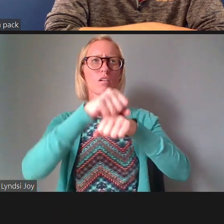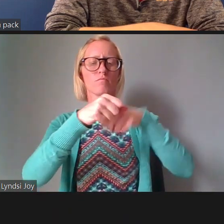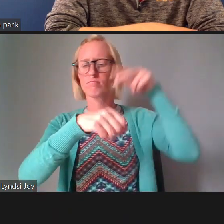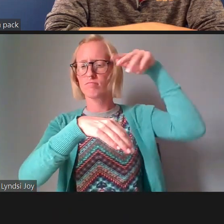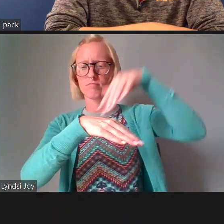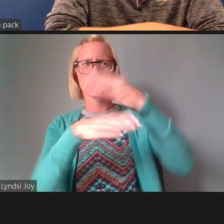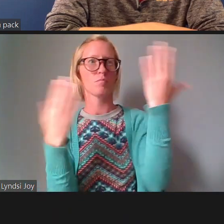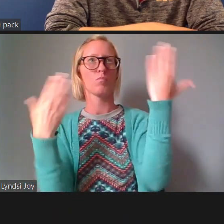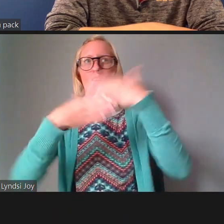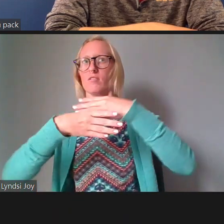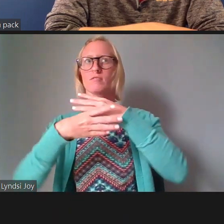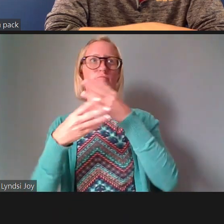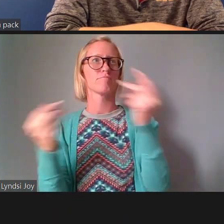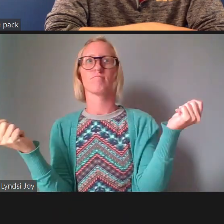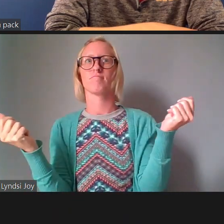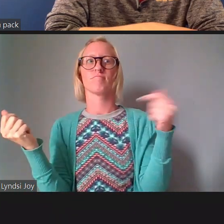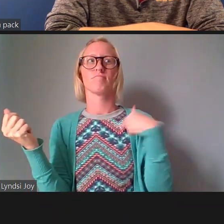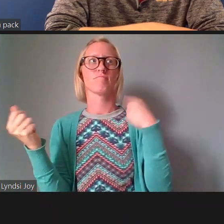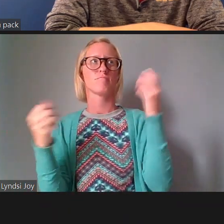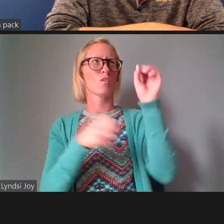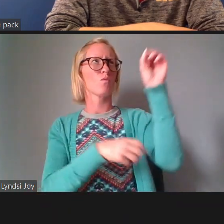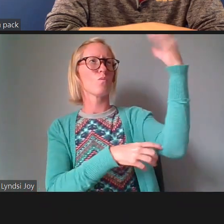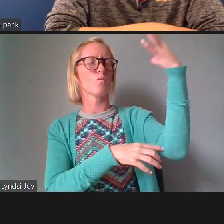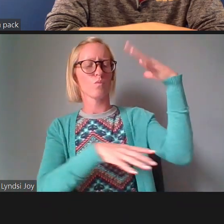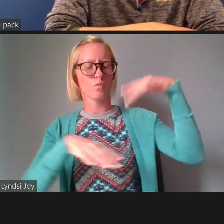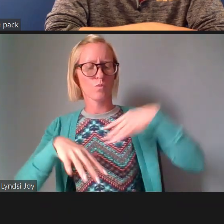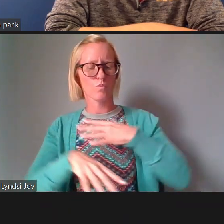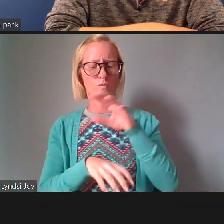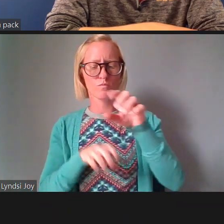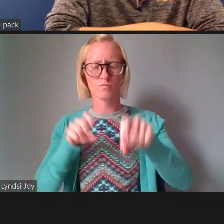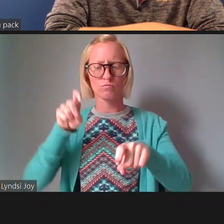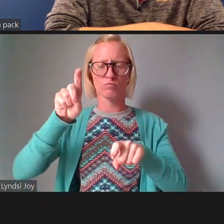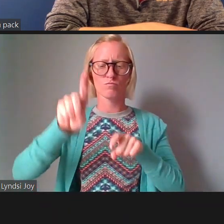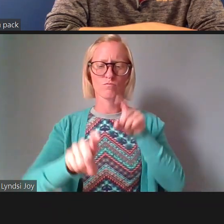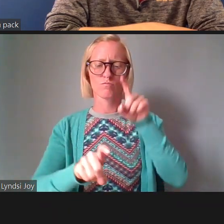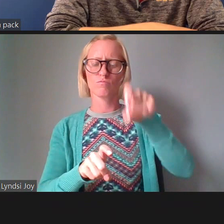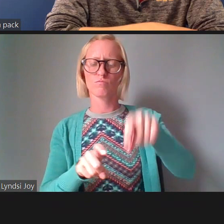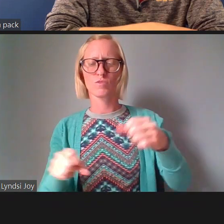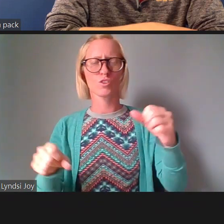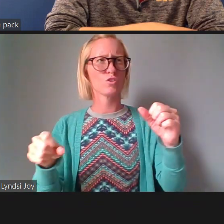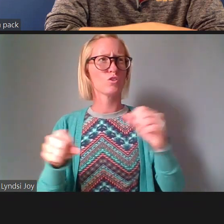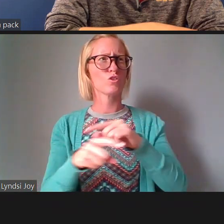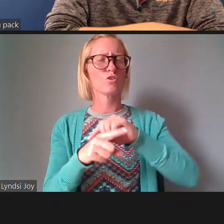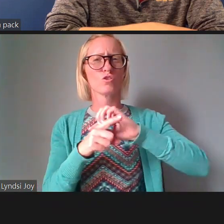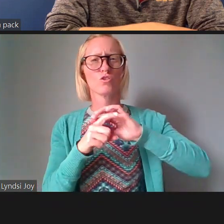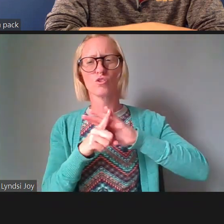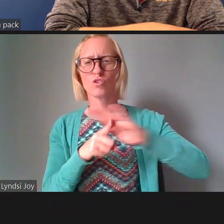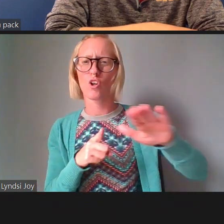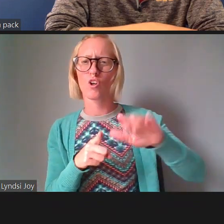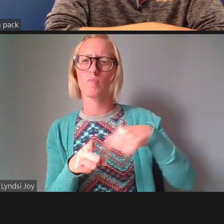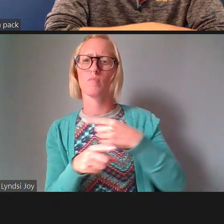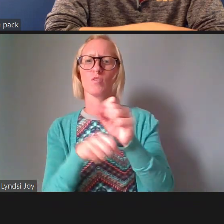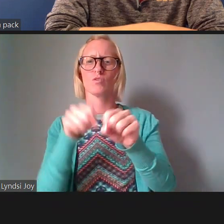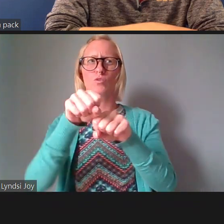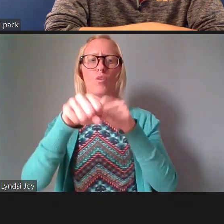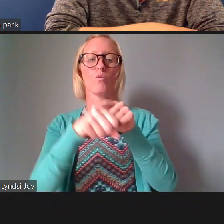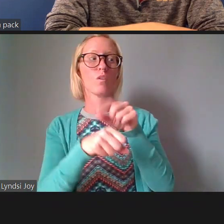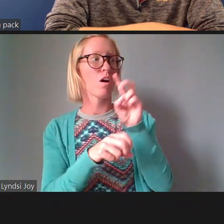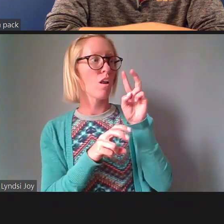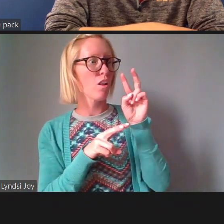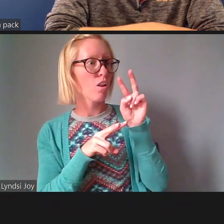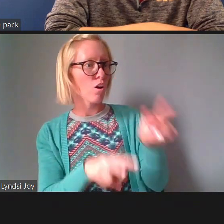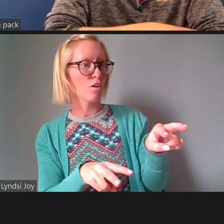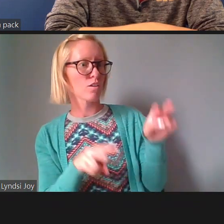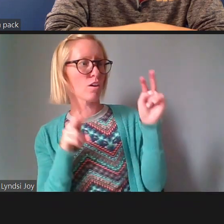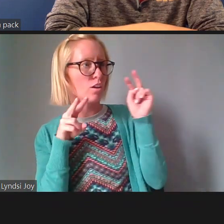boys chose their way through defiles and over heaps of sharp stone. "Look! Look!" High over this end of the island,